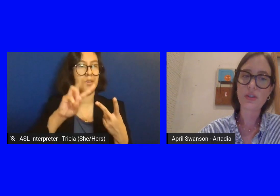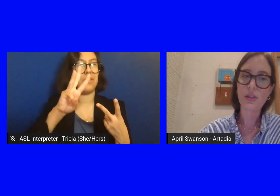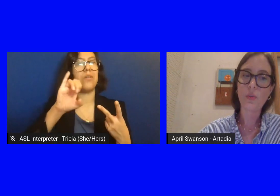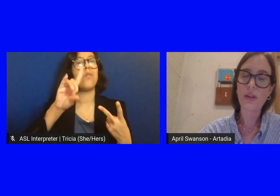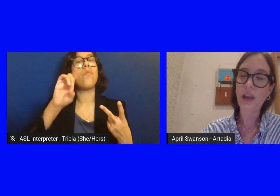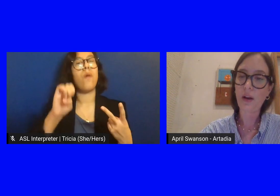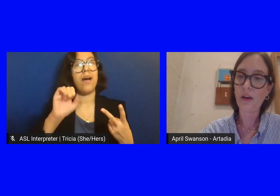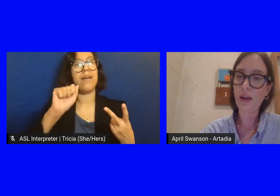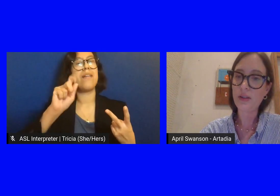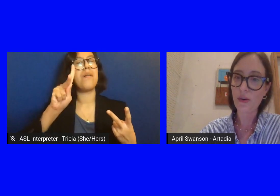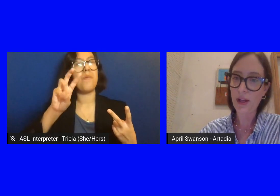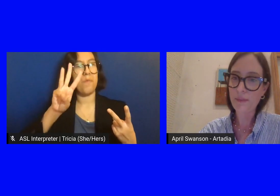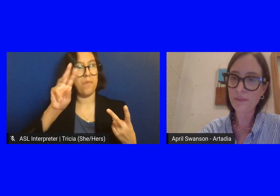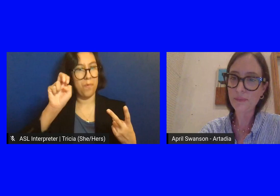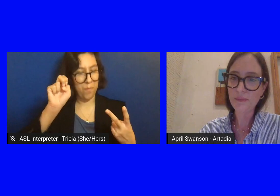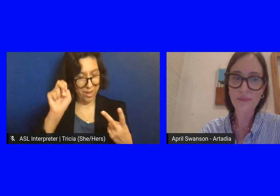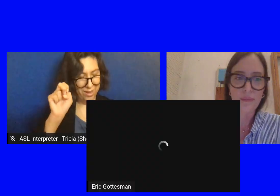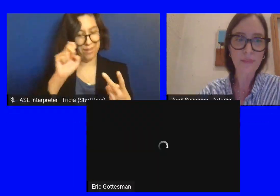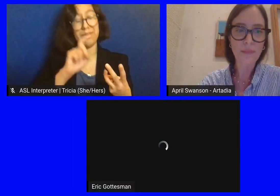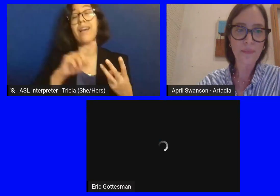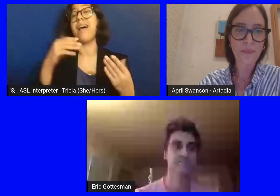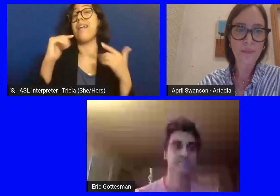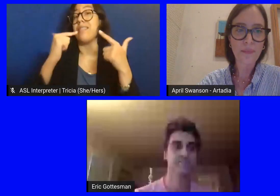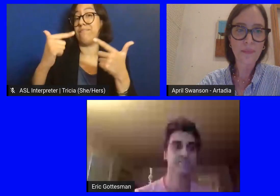a discussion with Karen and Tony.